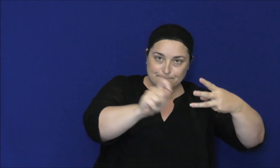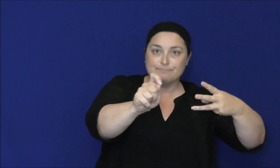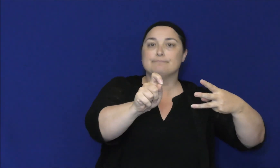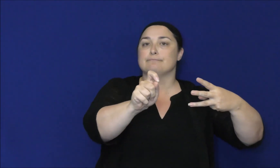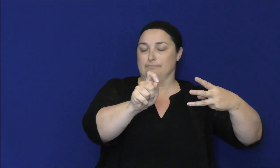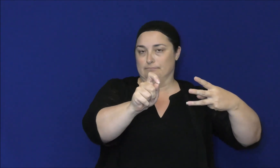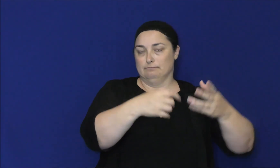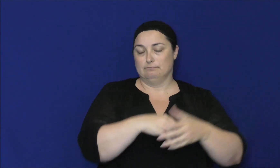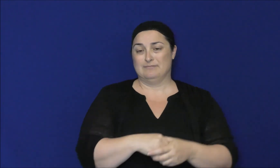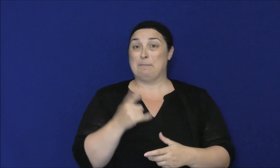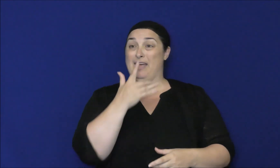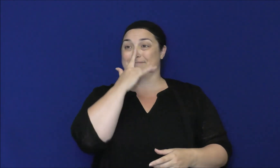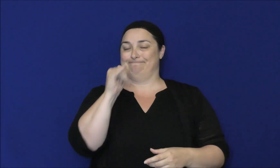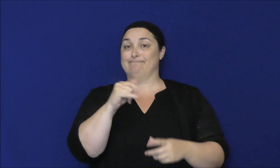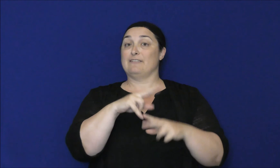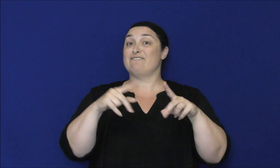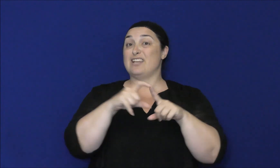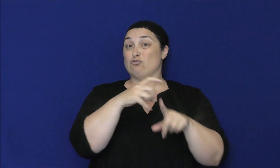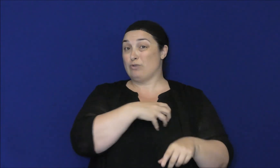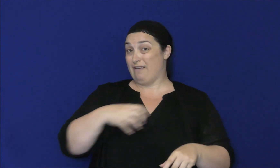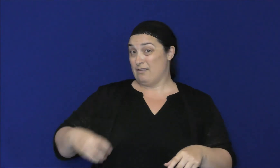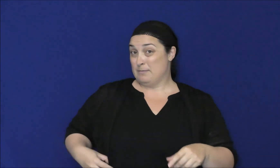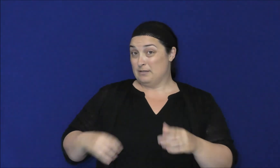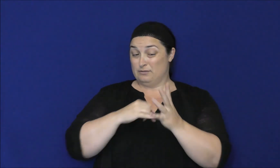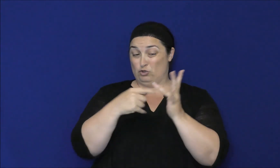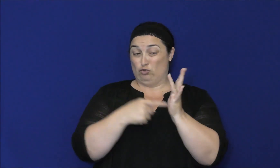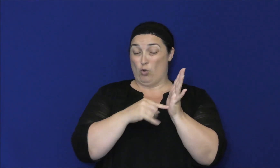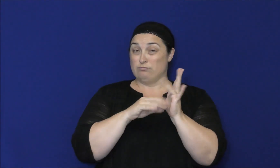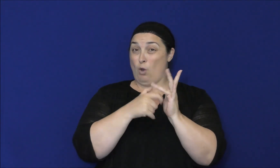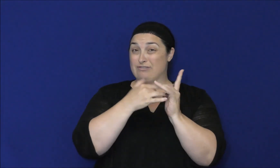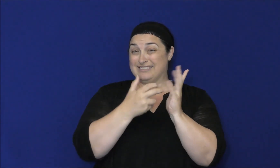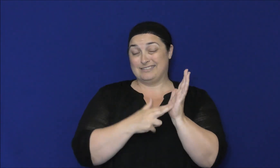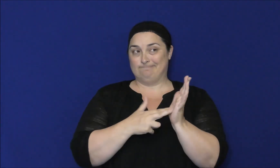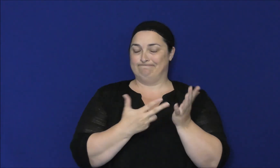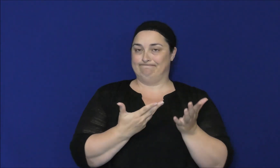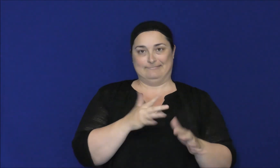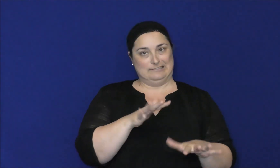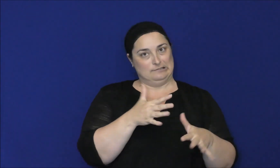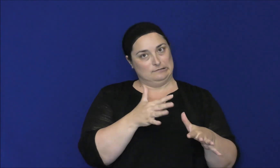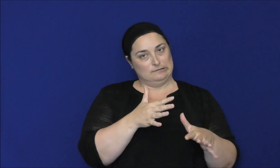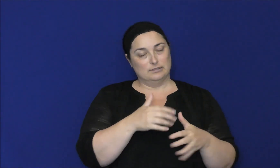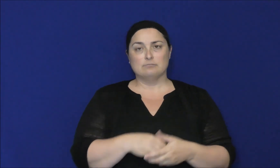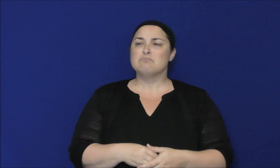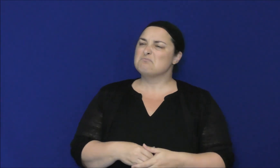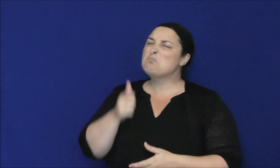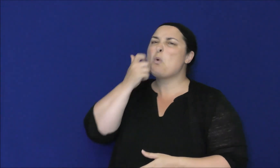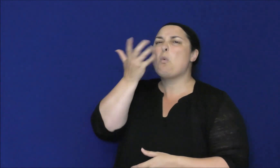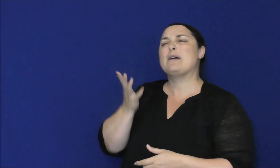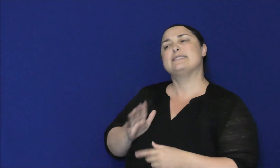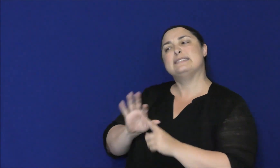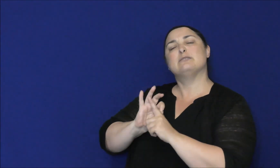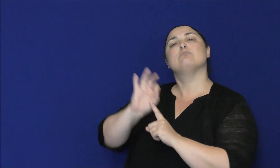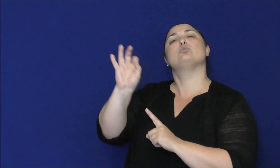and Scott Morrison, which is a little bit disappointing. You'd like a little more. There's always more for a little more